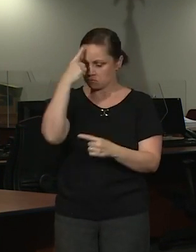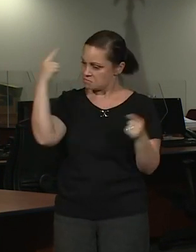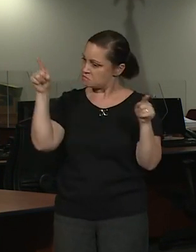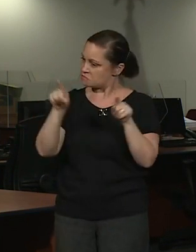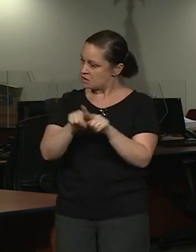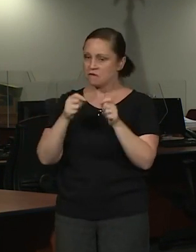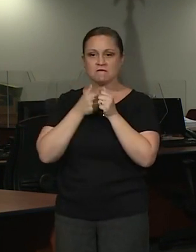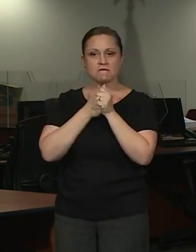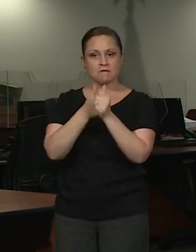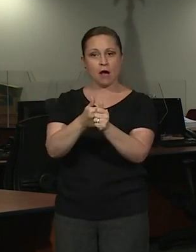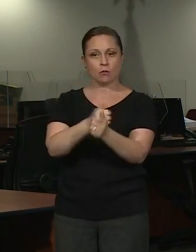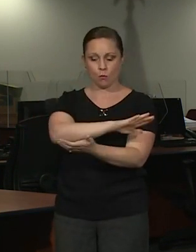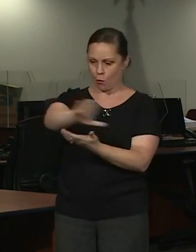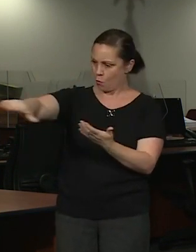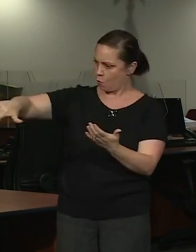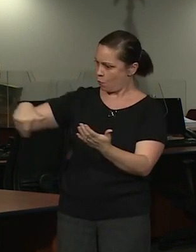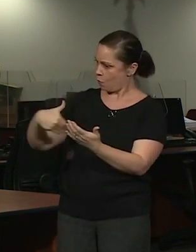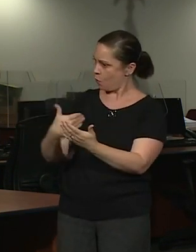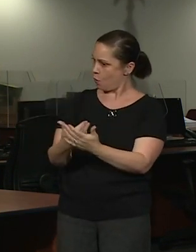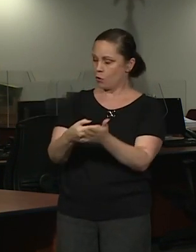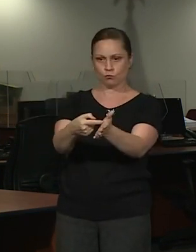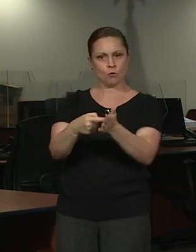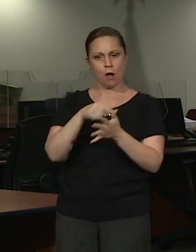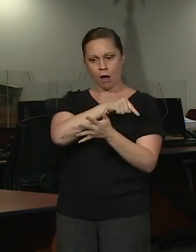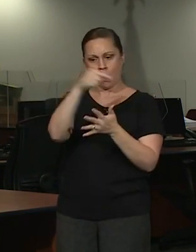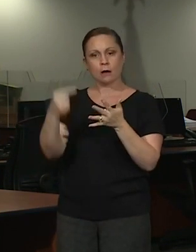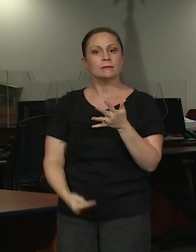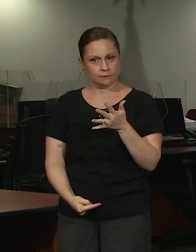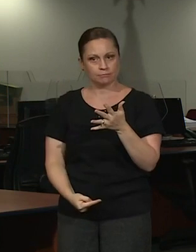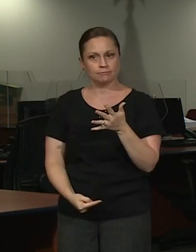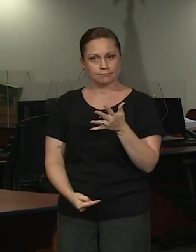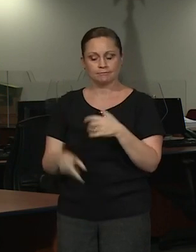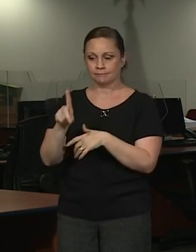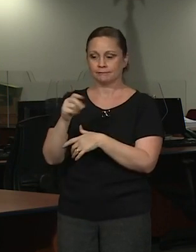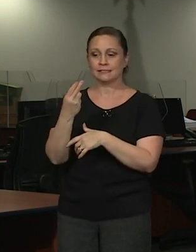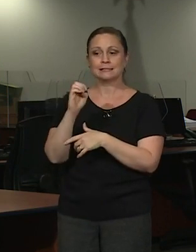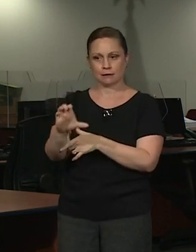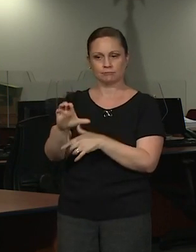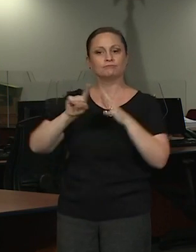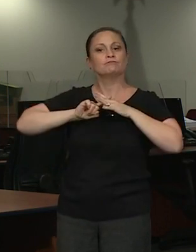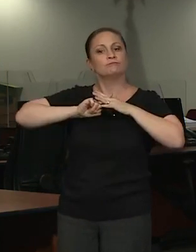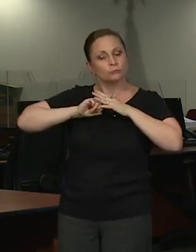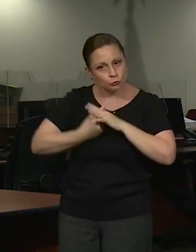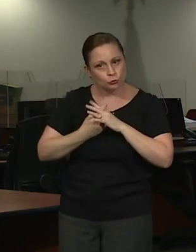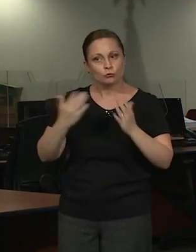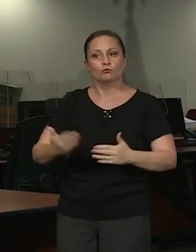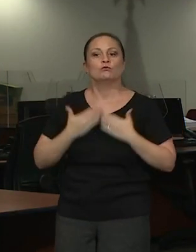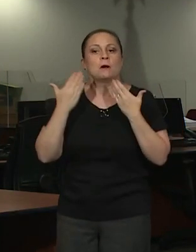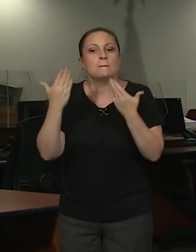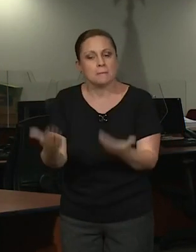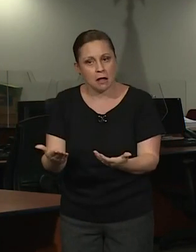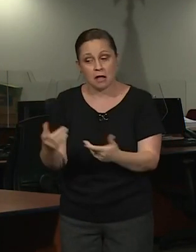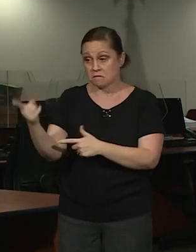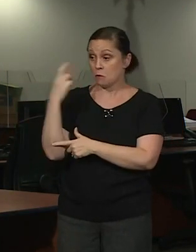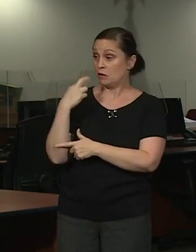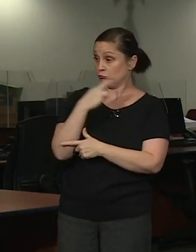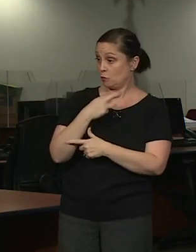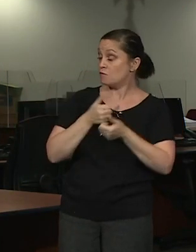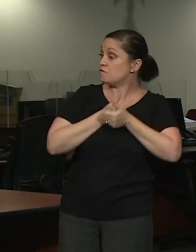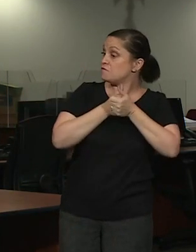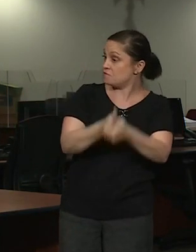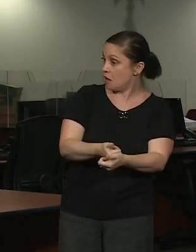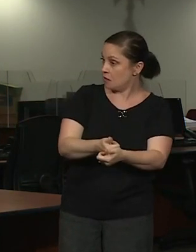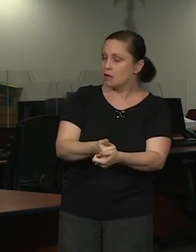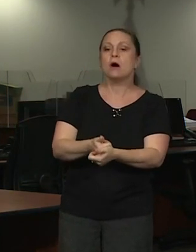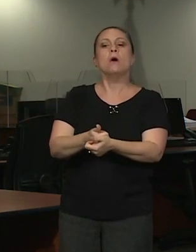following all of the requirements that DHEC has instituted and recommended, and they receive that, essentially the